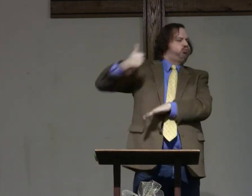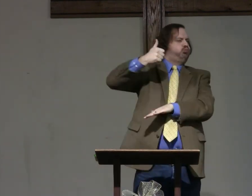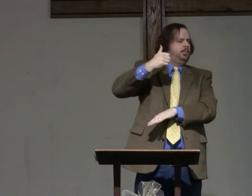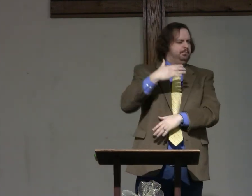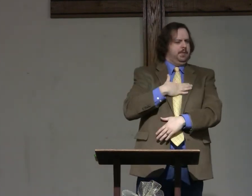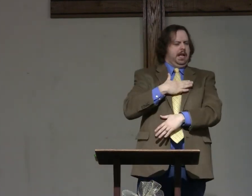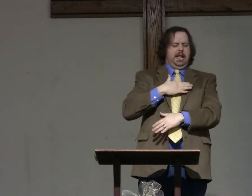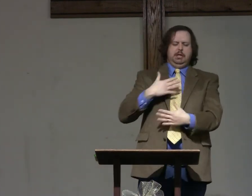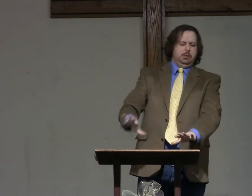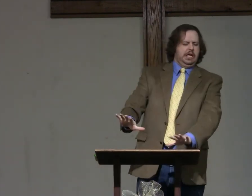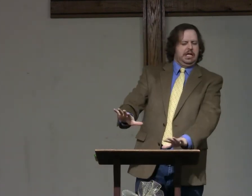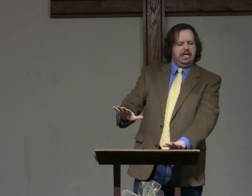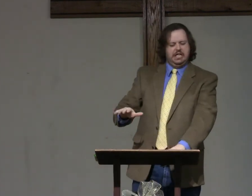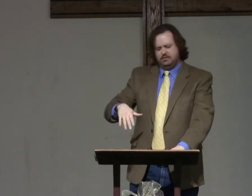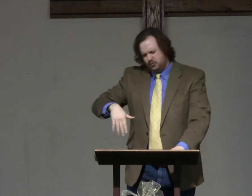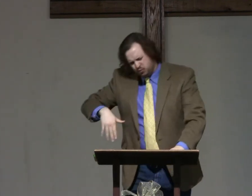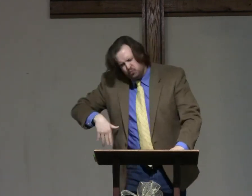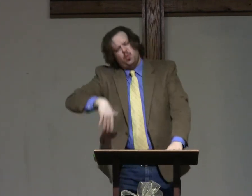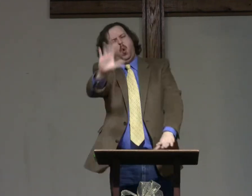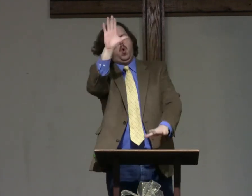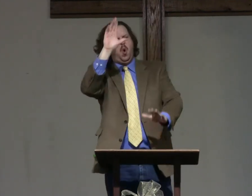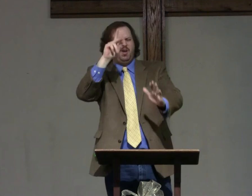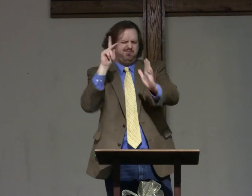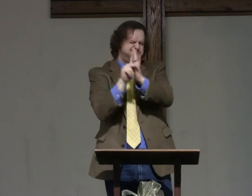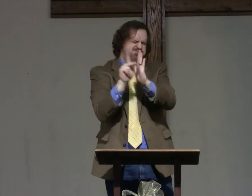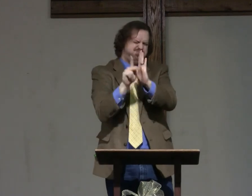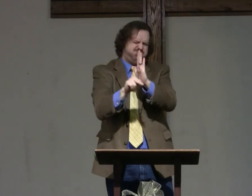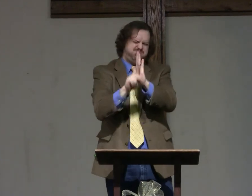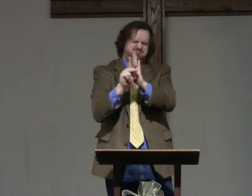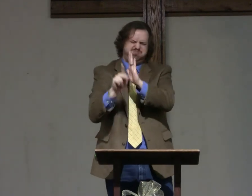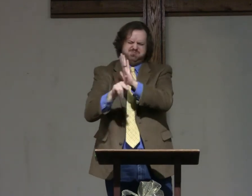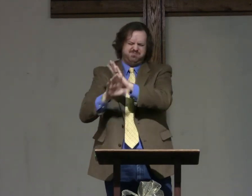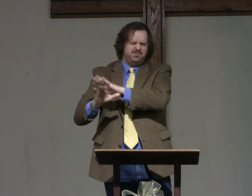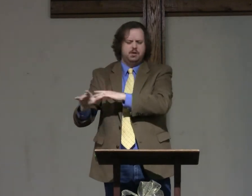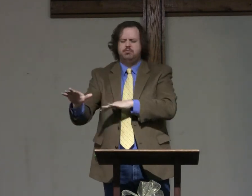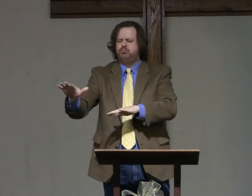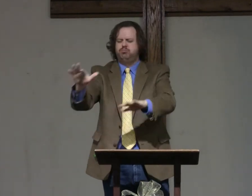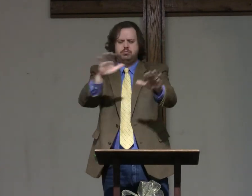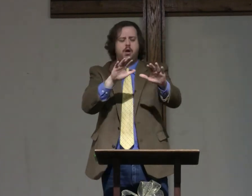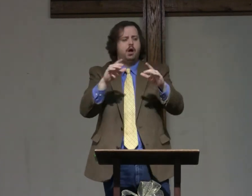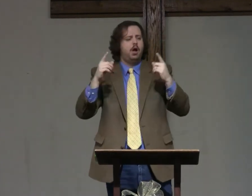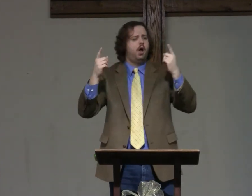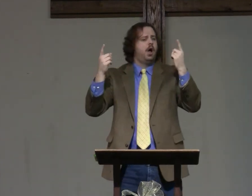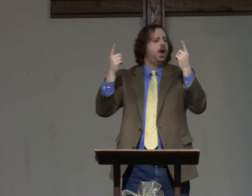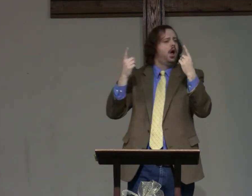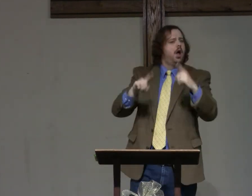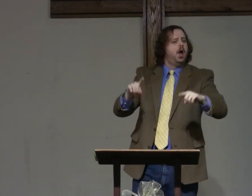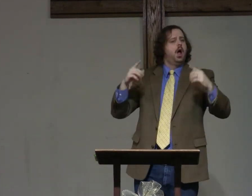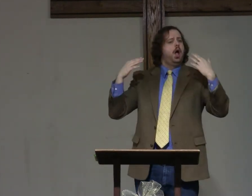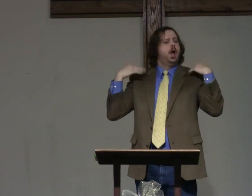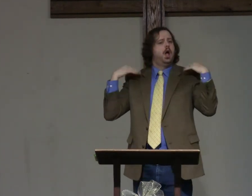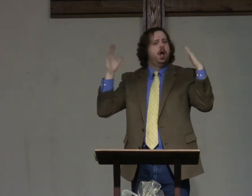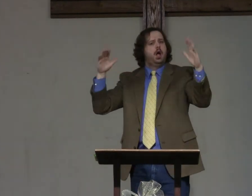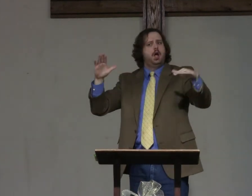Because I don't want that baby to become king in my place. Go kill all